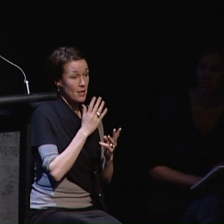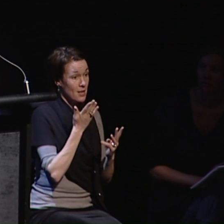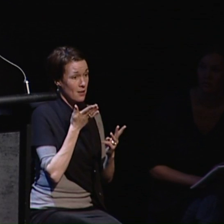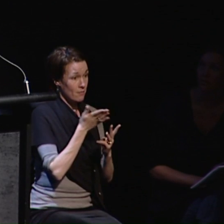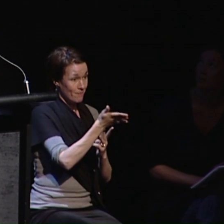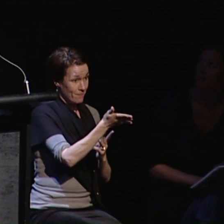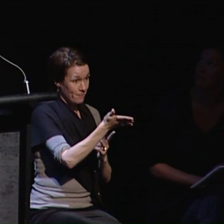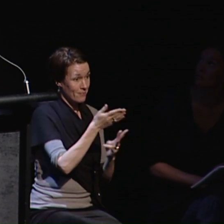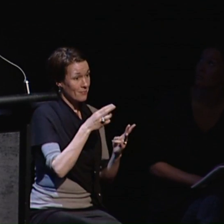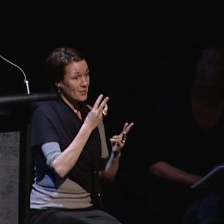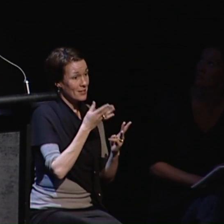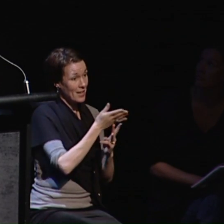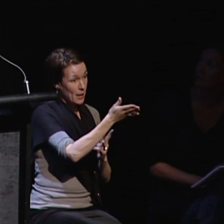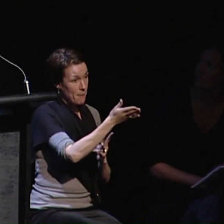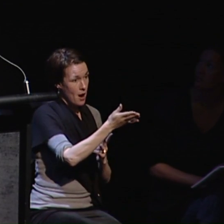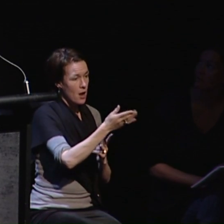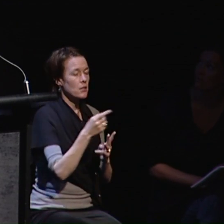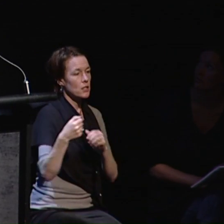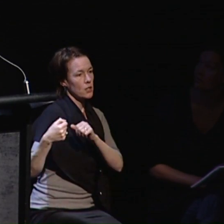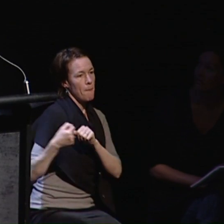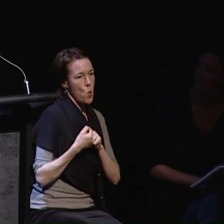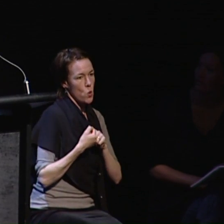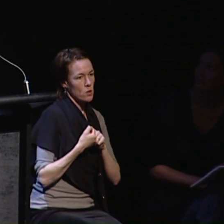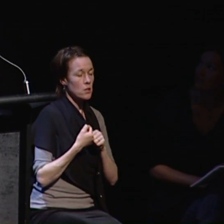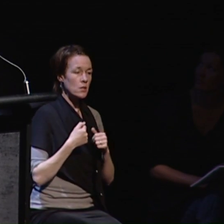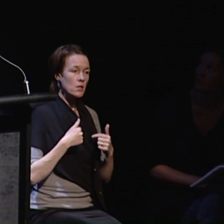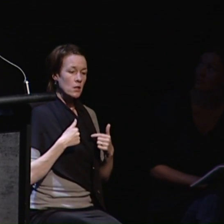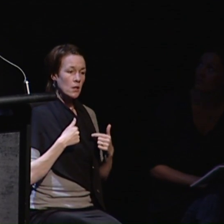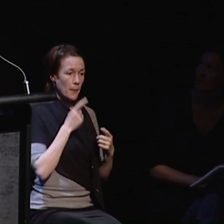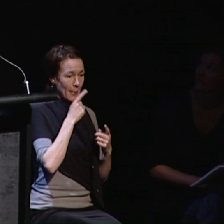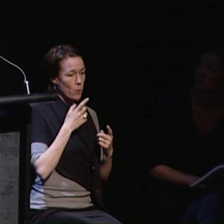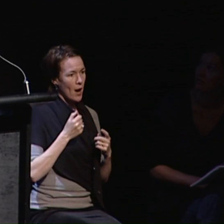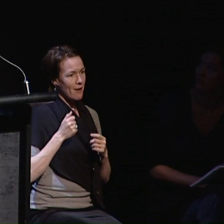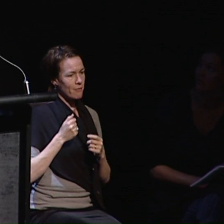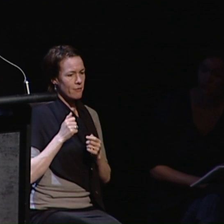of Article 19 is about support. People have the right to access a